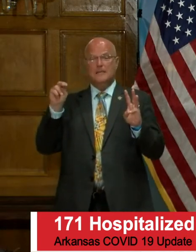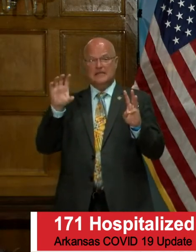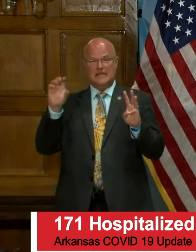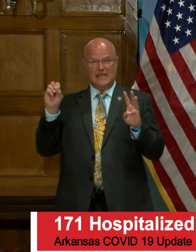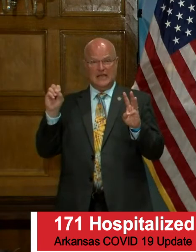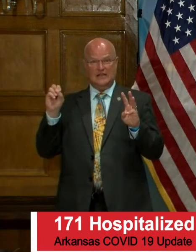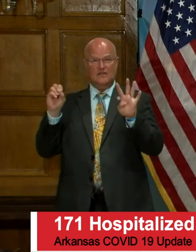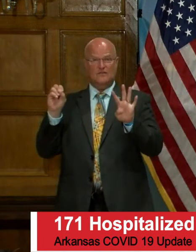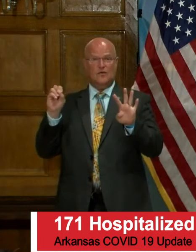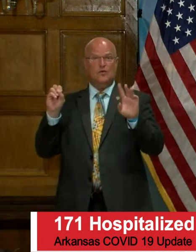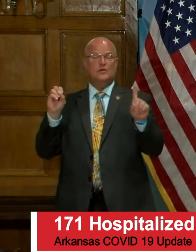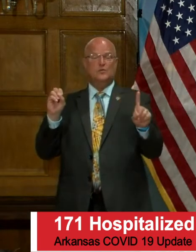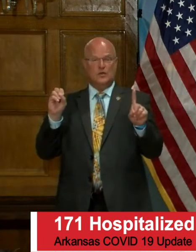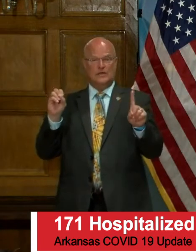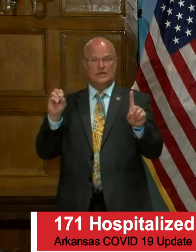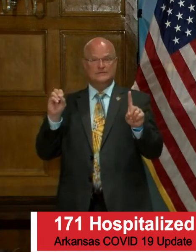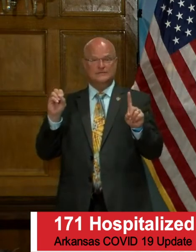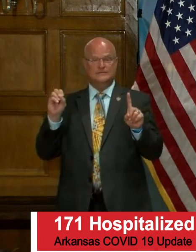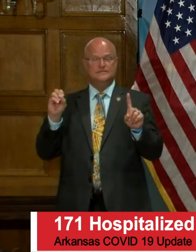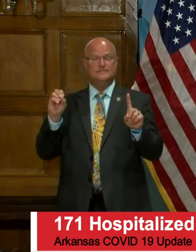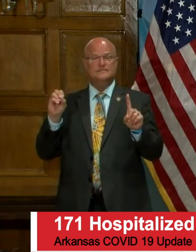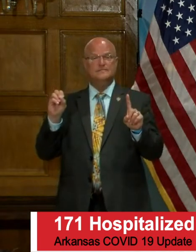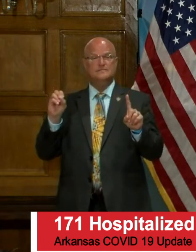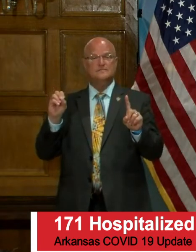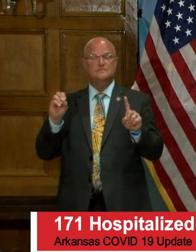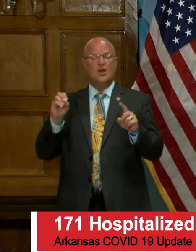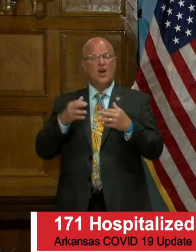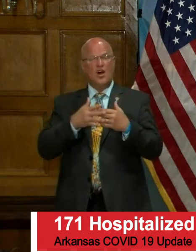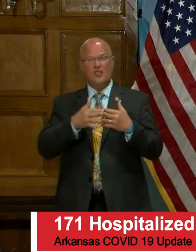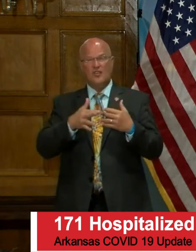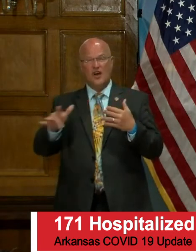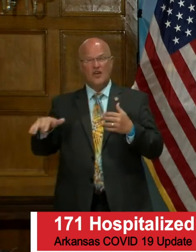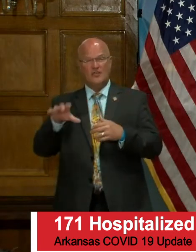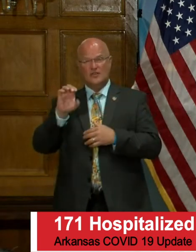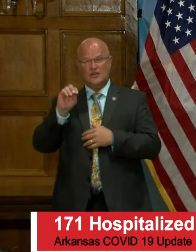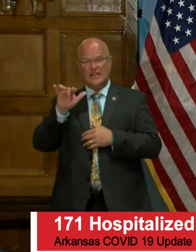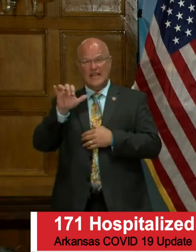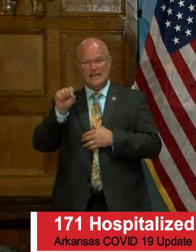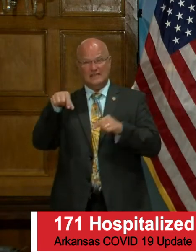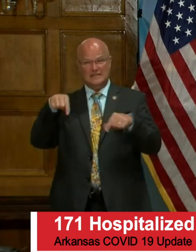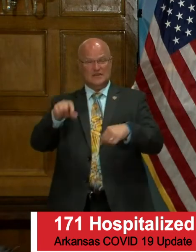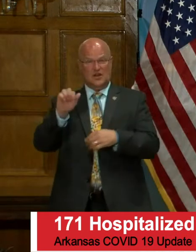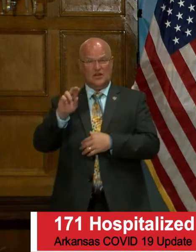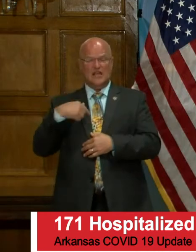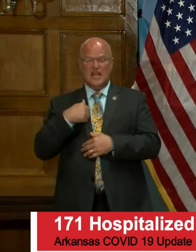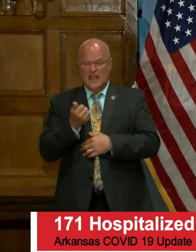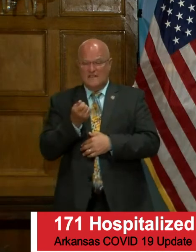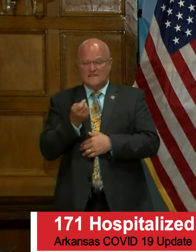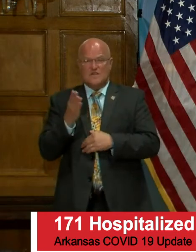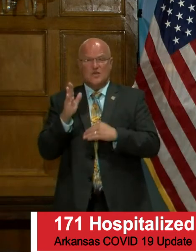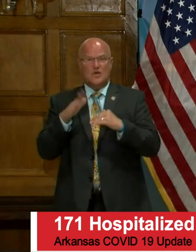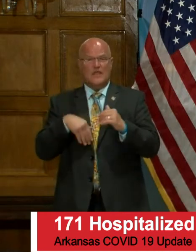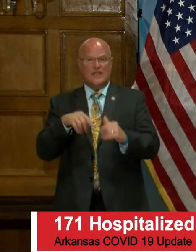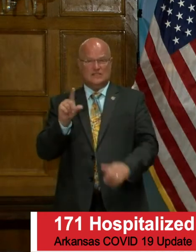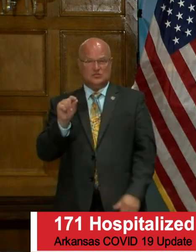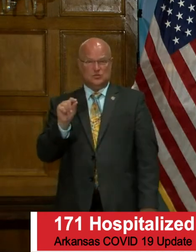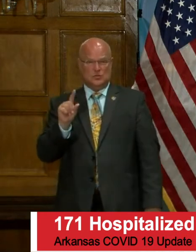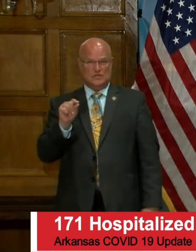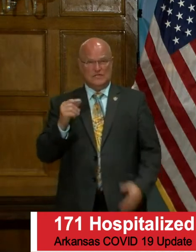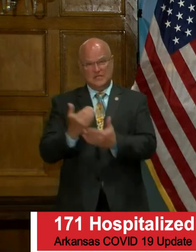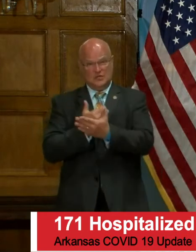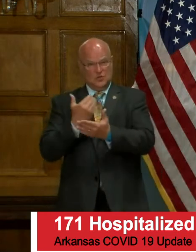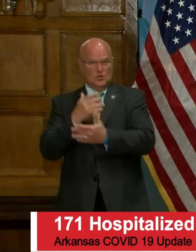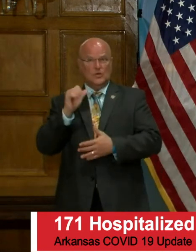County, 41 cases. All the rest of the counties in Arkansas had fewer than 20